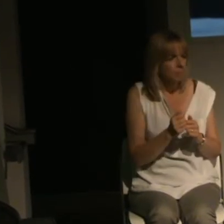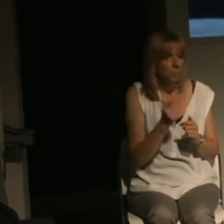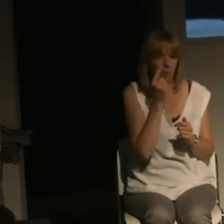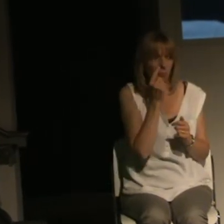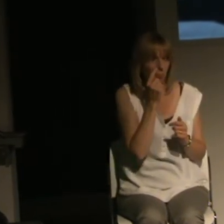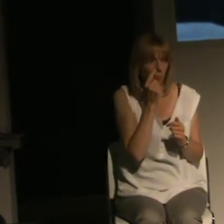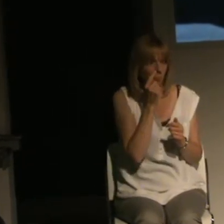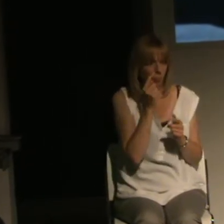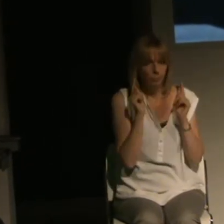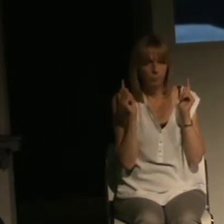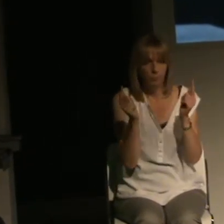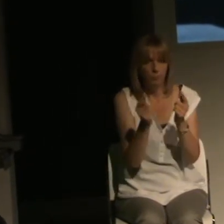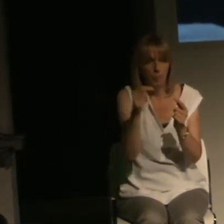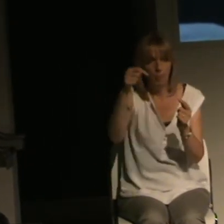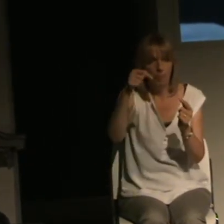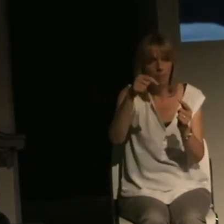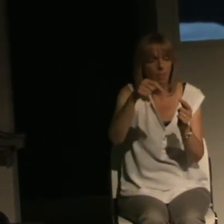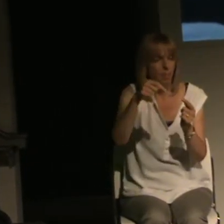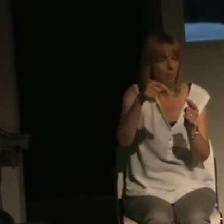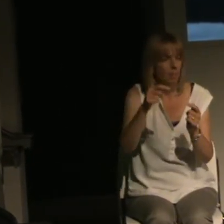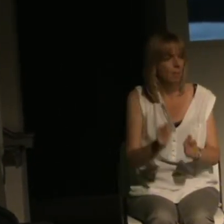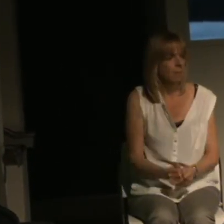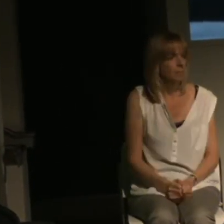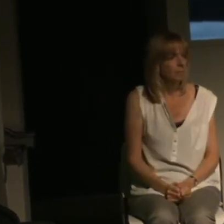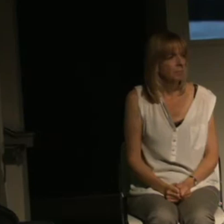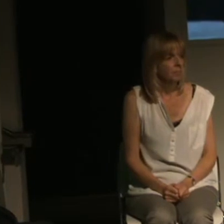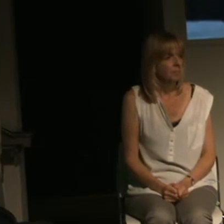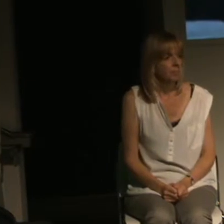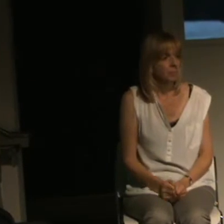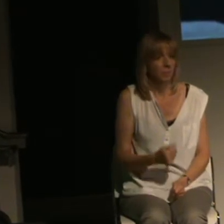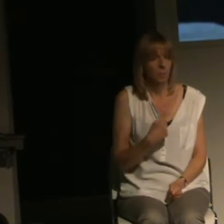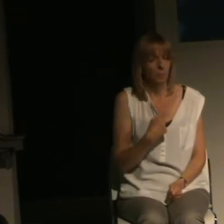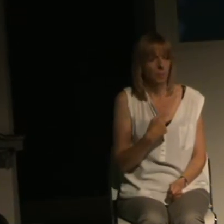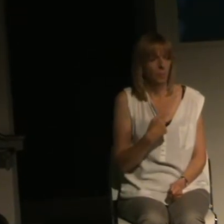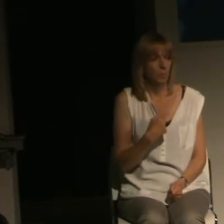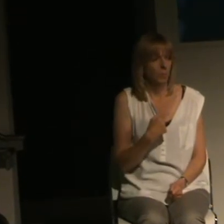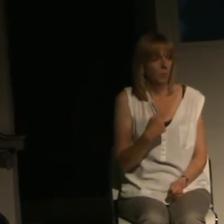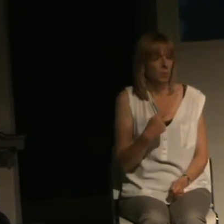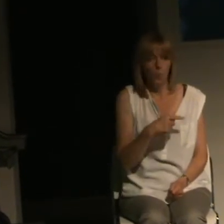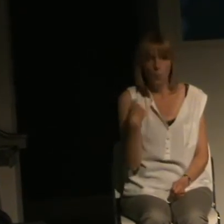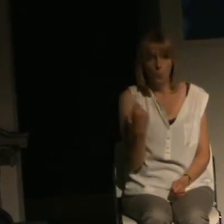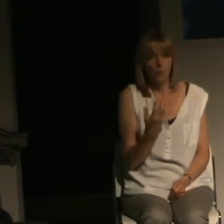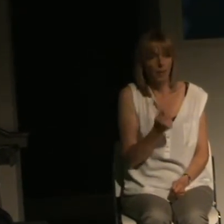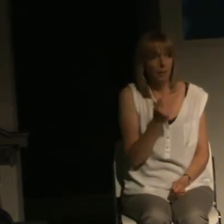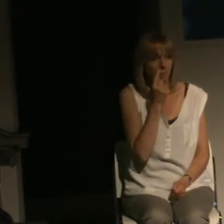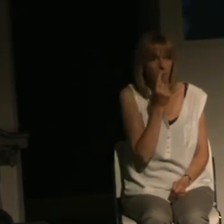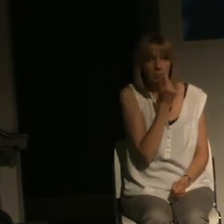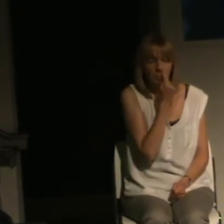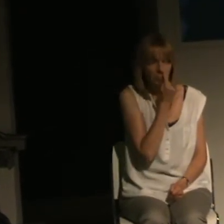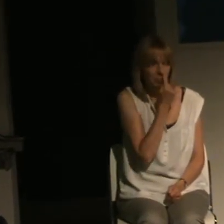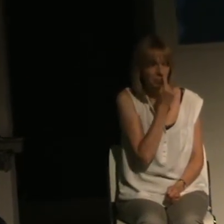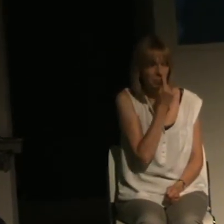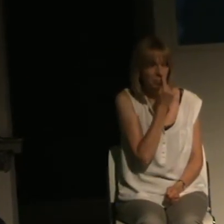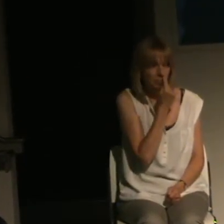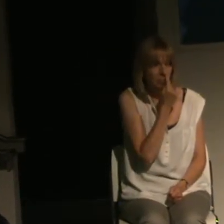nostril is down here at the front. We've got two nostrils, of course, that you can see on the outside. If you take all the flesh away,